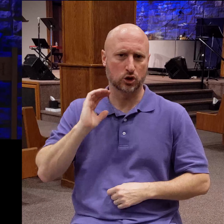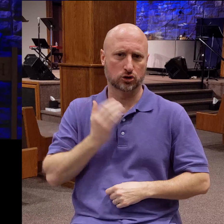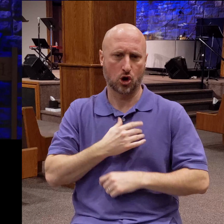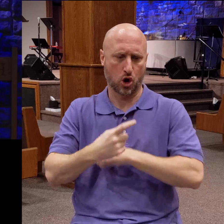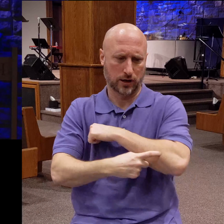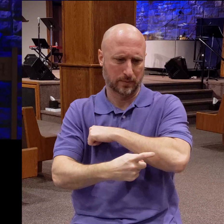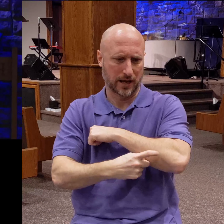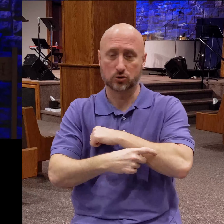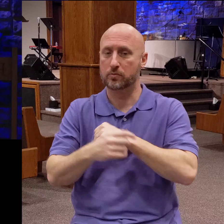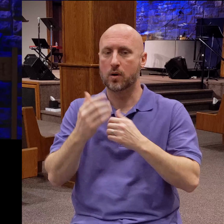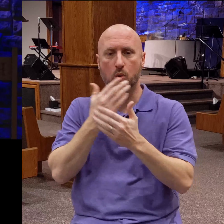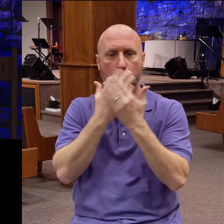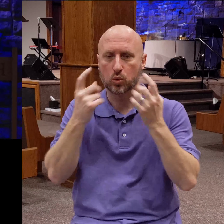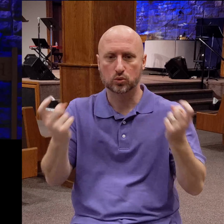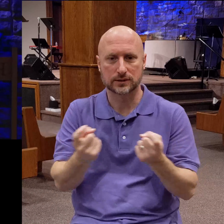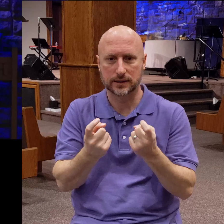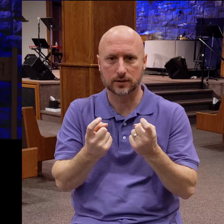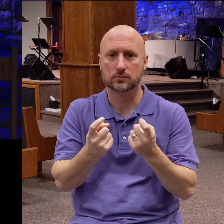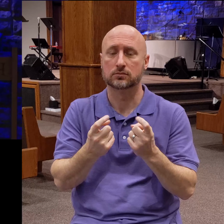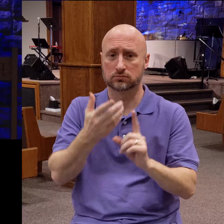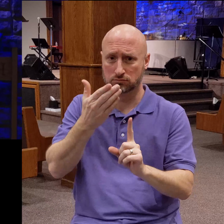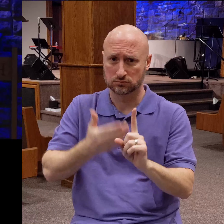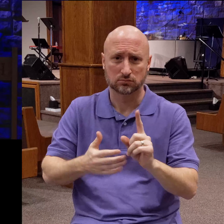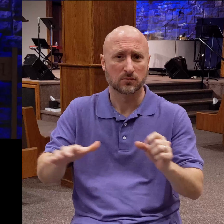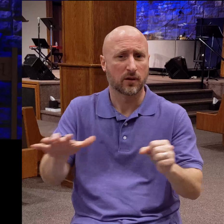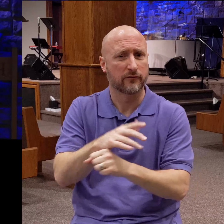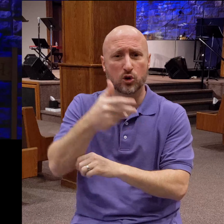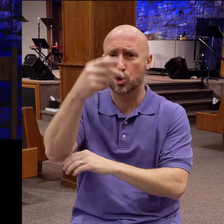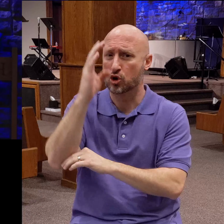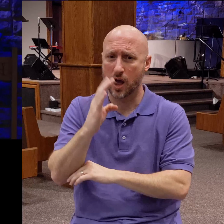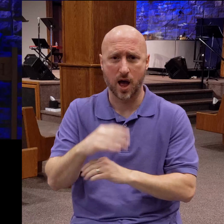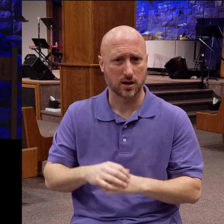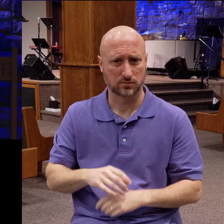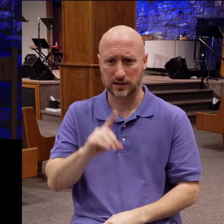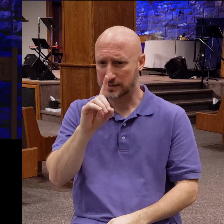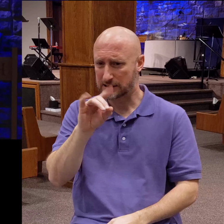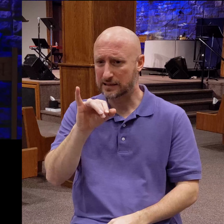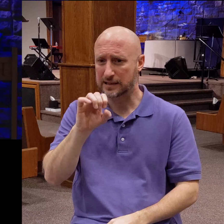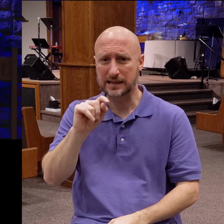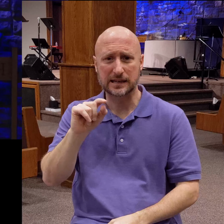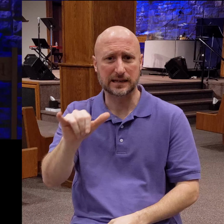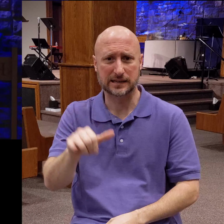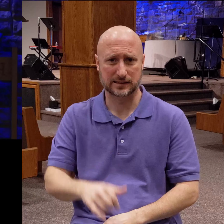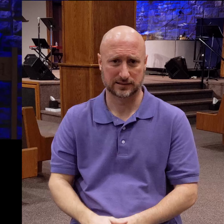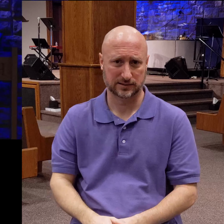we are, yet without sin. And he is fully God, deity.